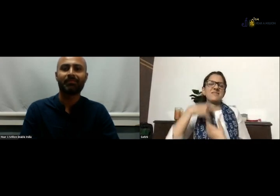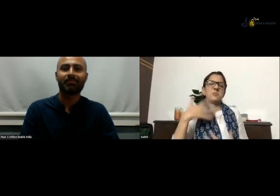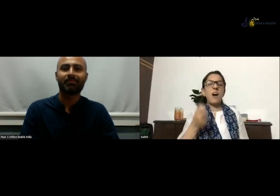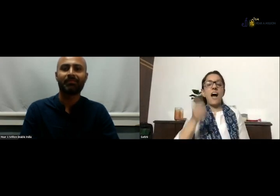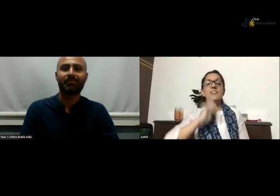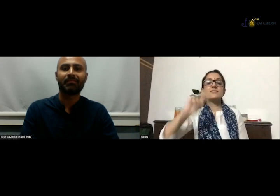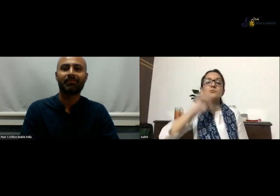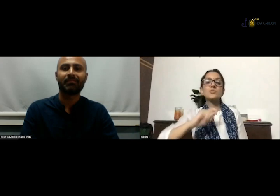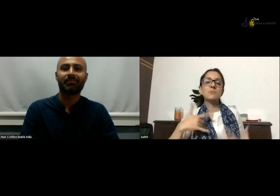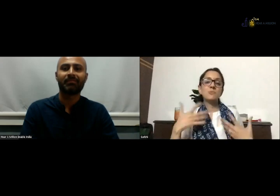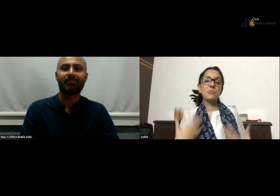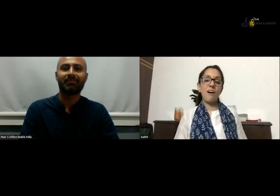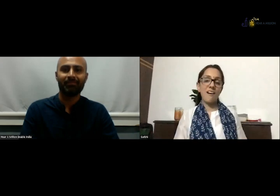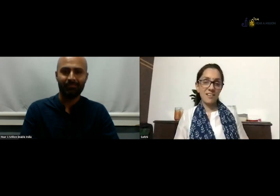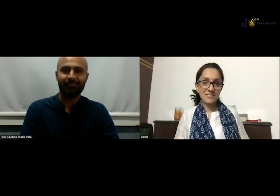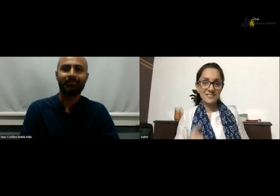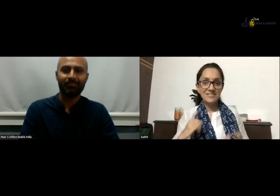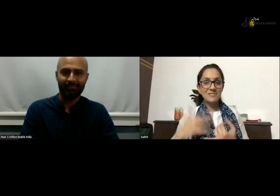too.